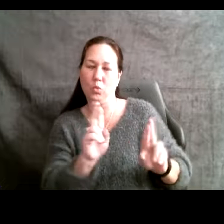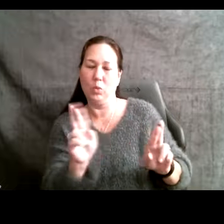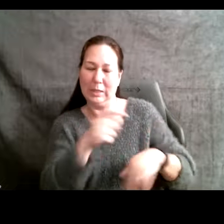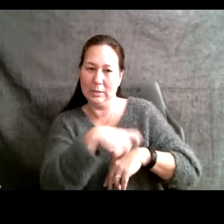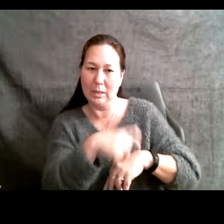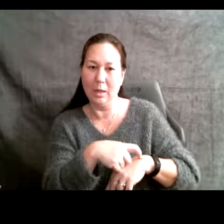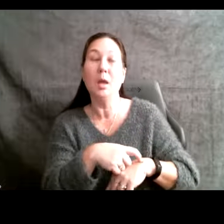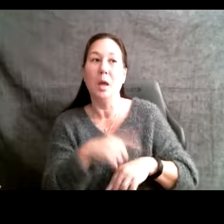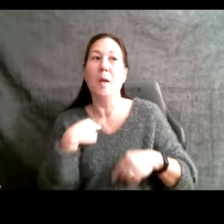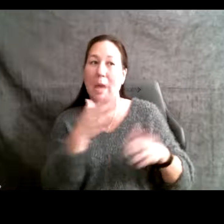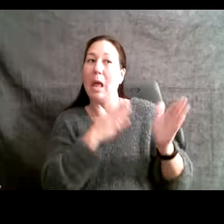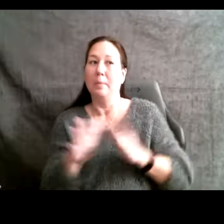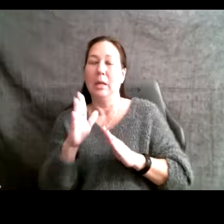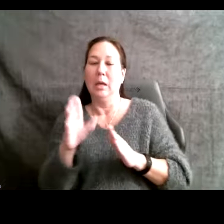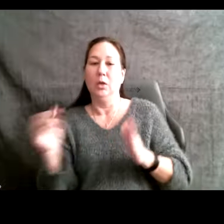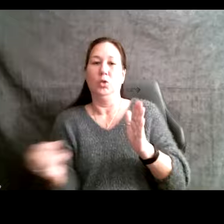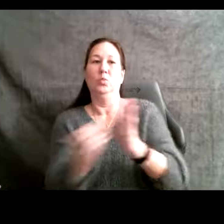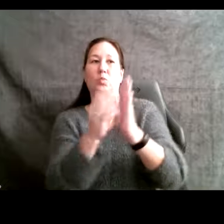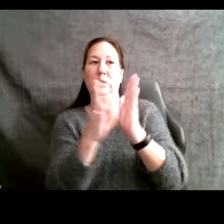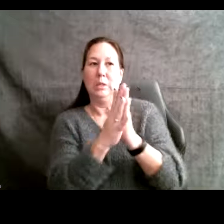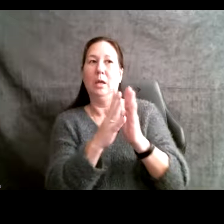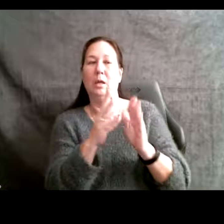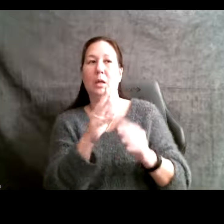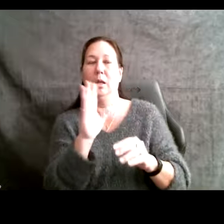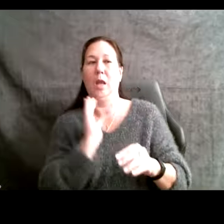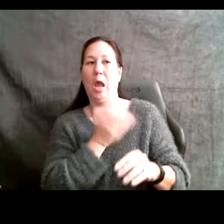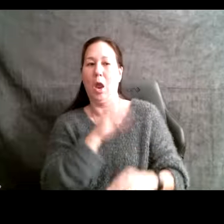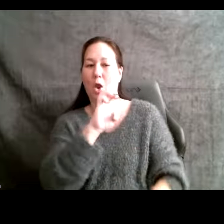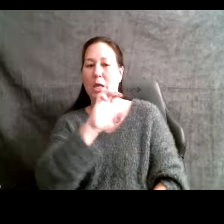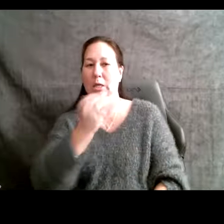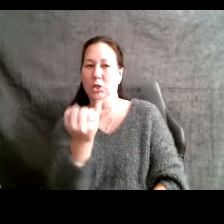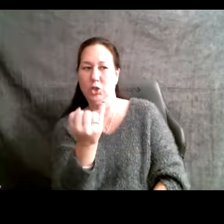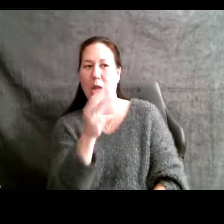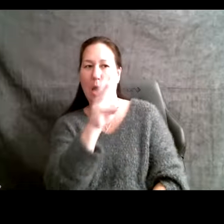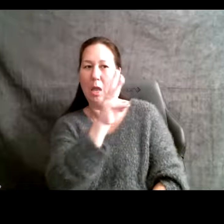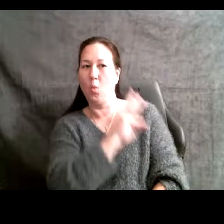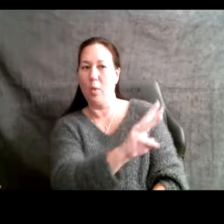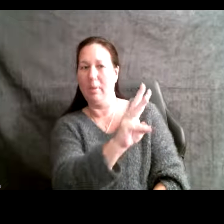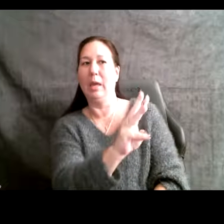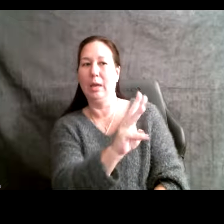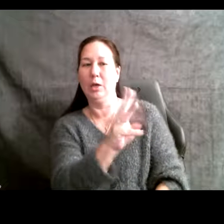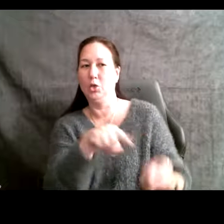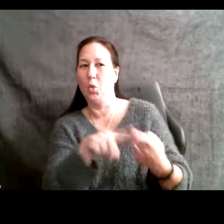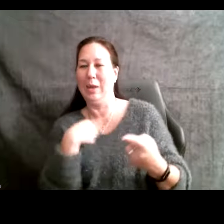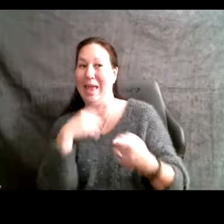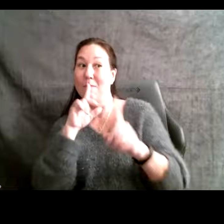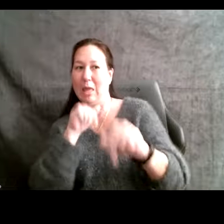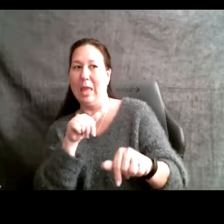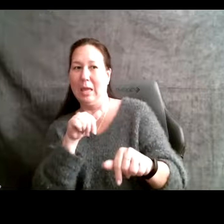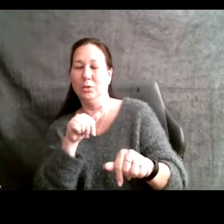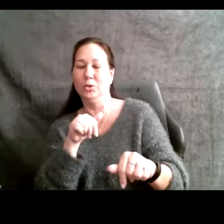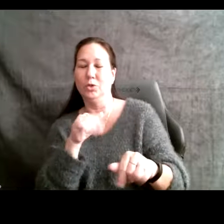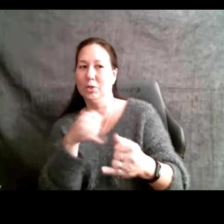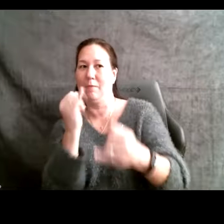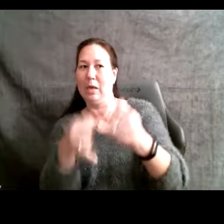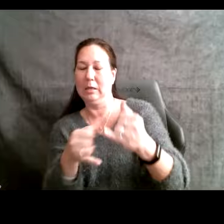is for them to be posted on the EJ webpage once those answers have been finalized. I think I'd